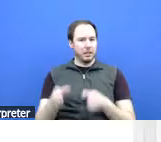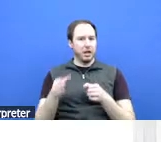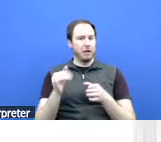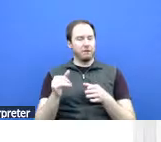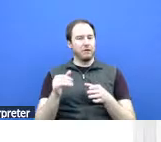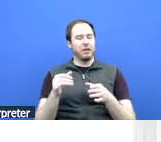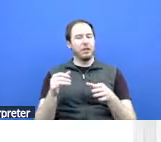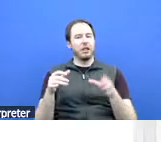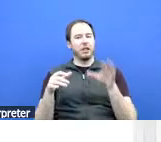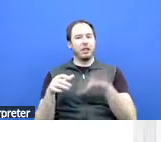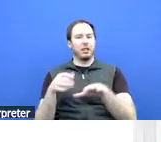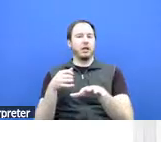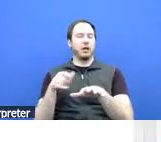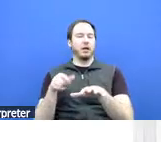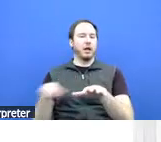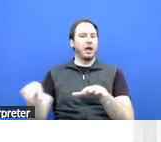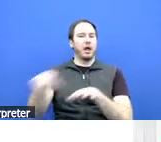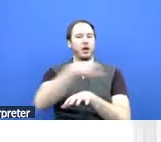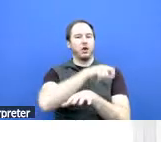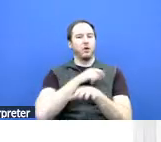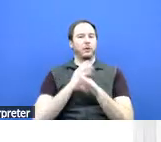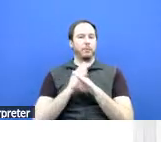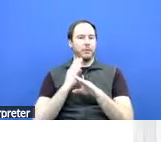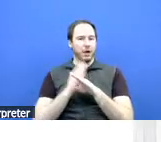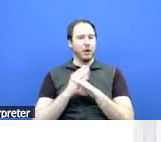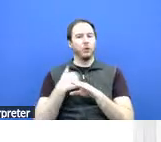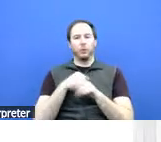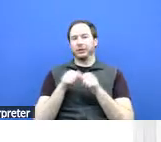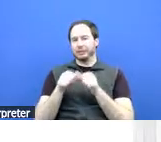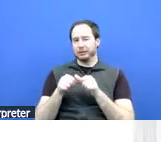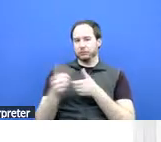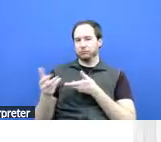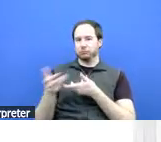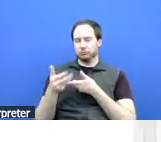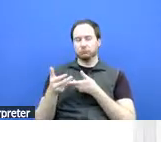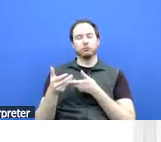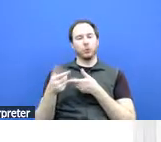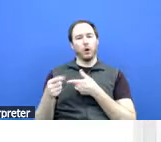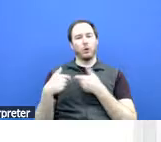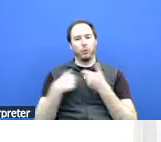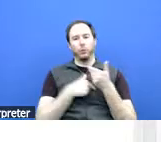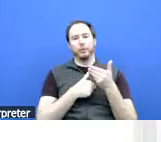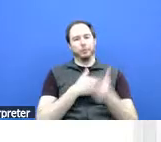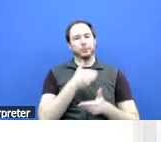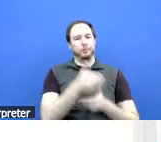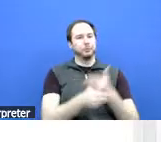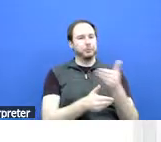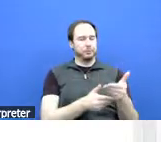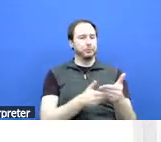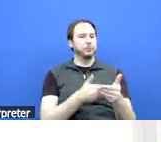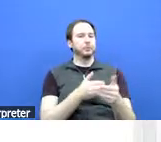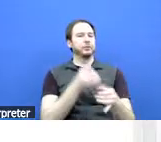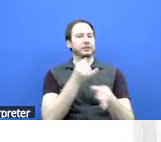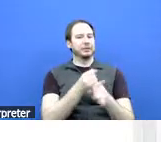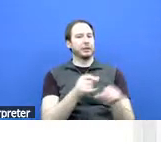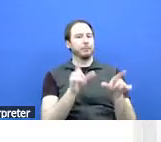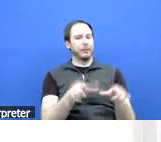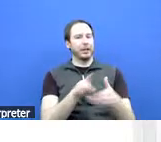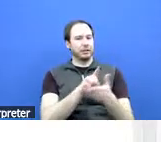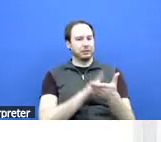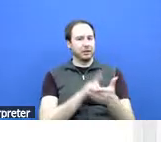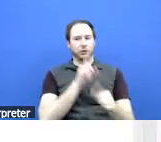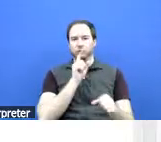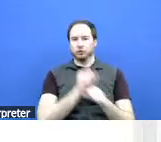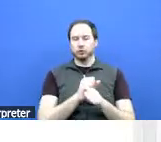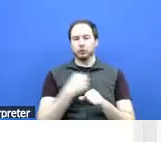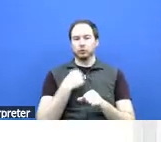outer ring road to serve as the bus loop. And we will continue to work with him as we progress into the site plan design component to ensure that